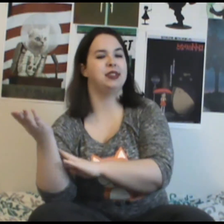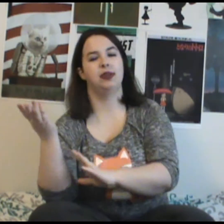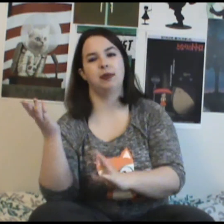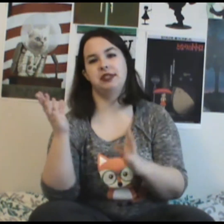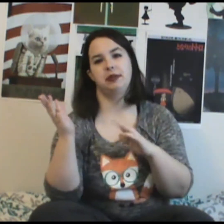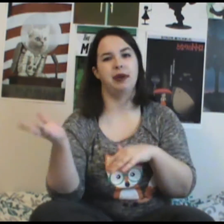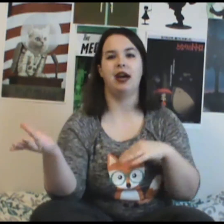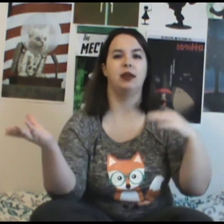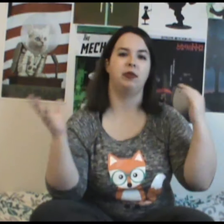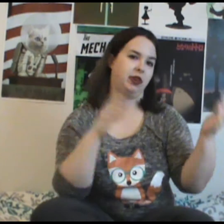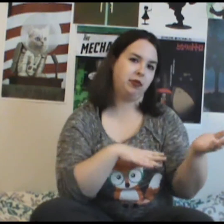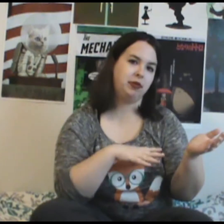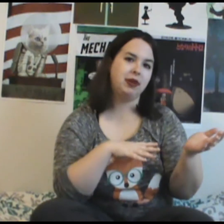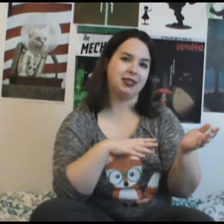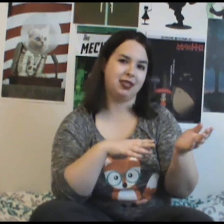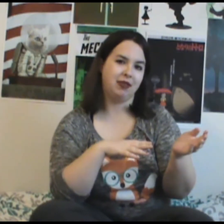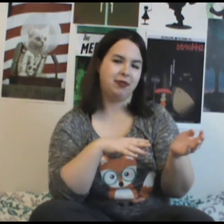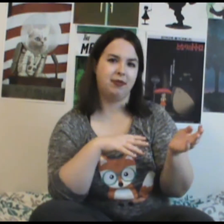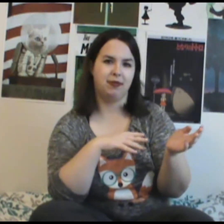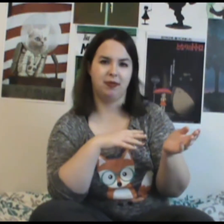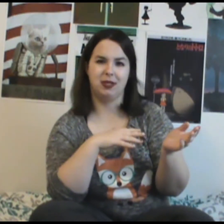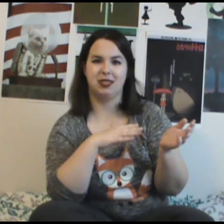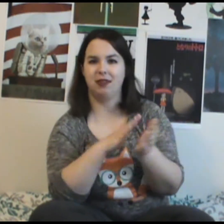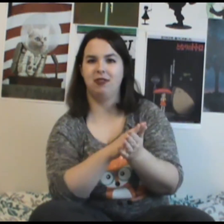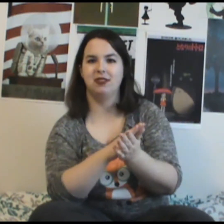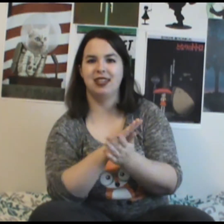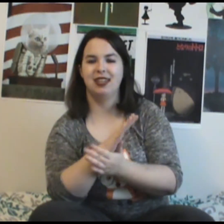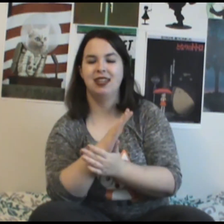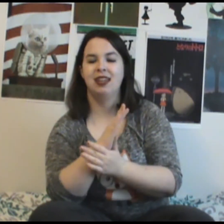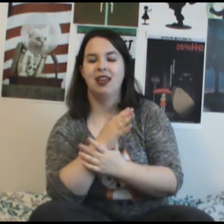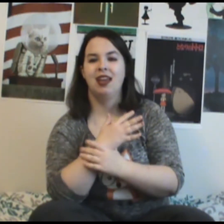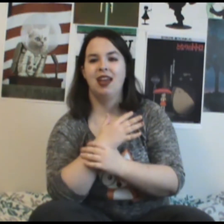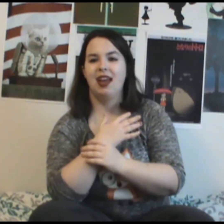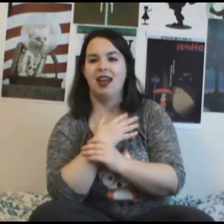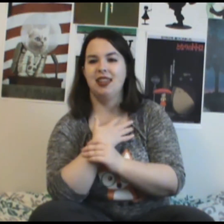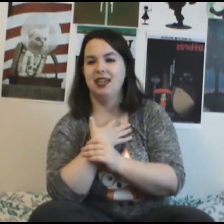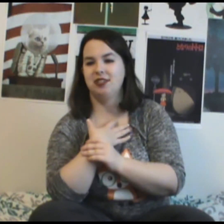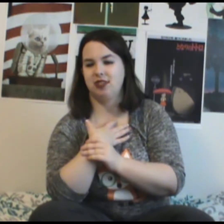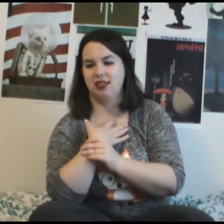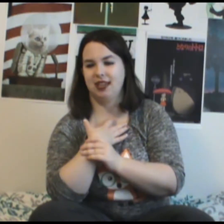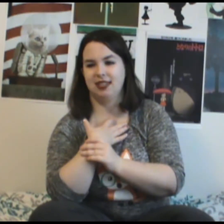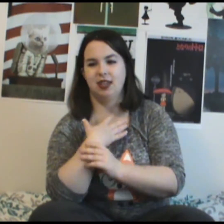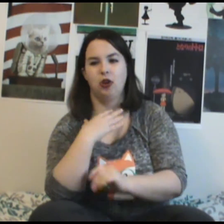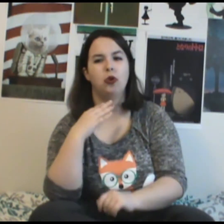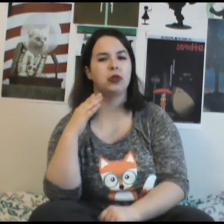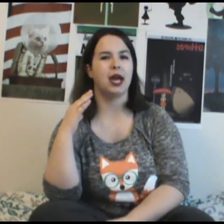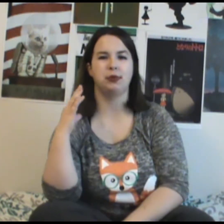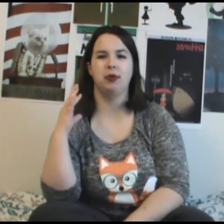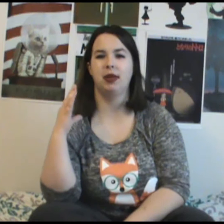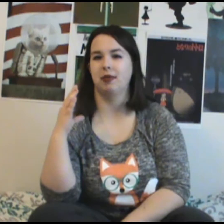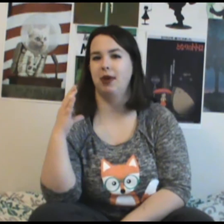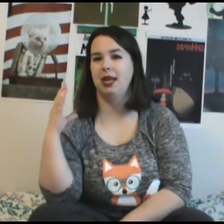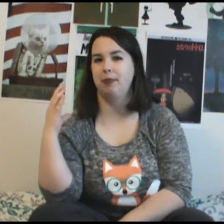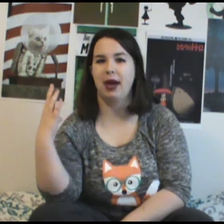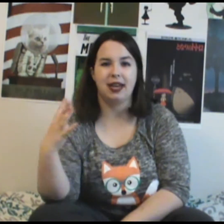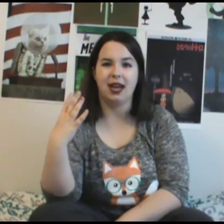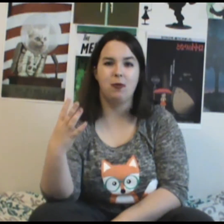the reason behind what they were doing and stuff was confusing. And then just, like I said, who the actual, like, main bad guy